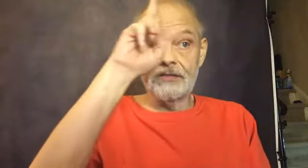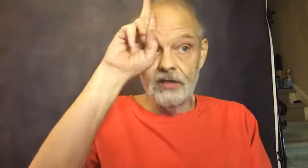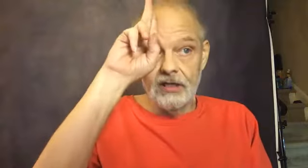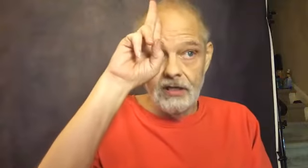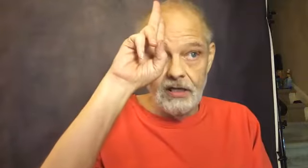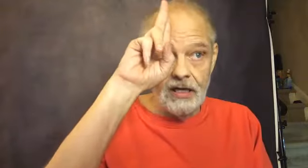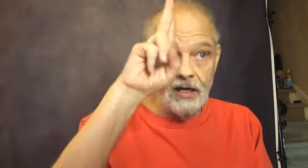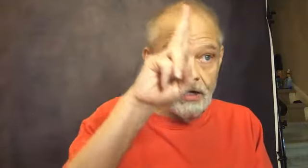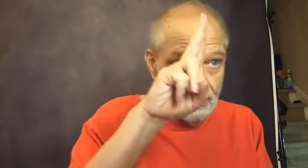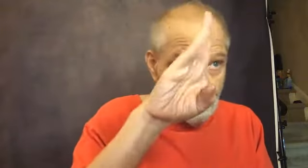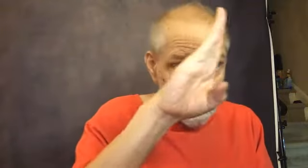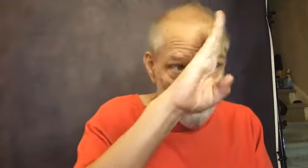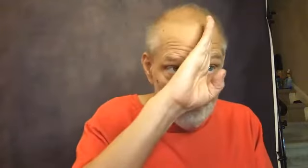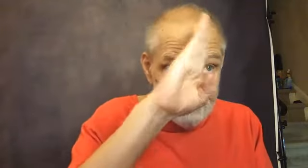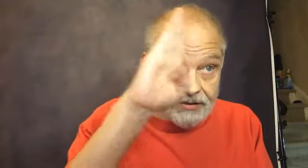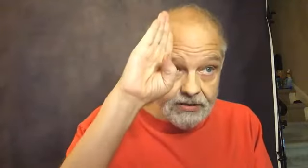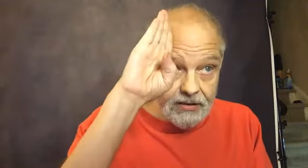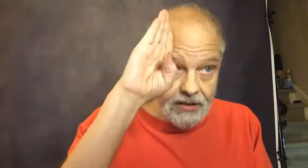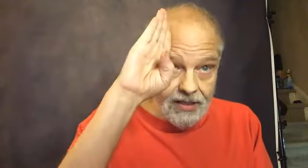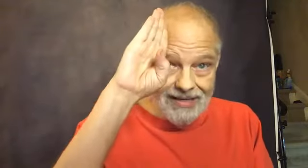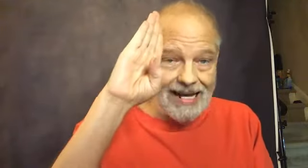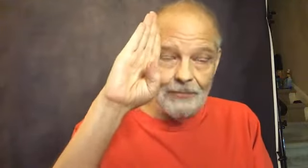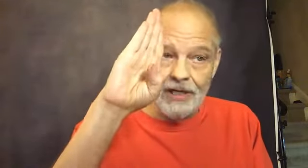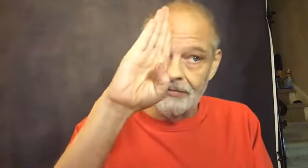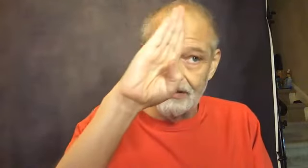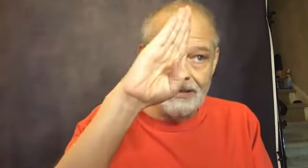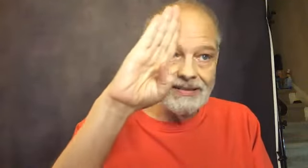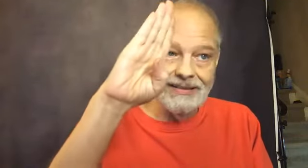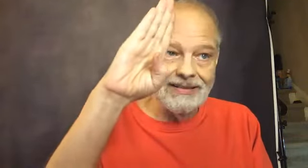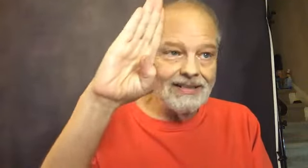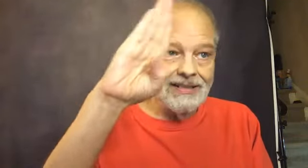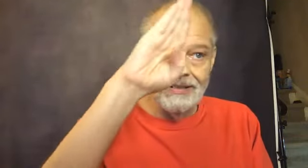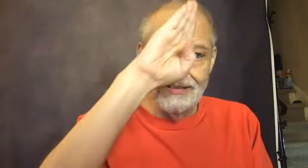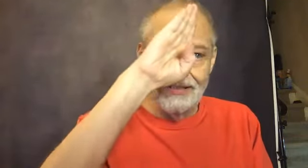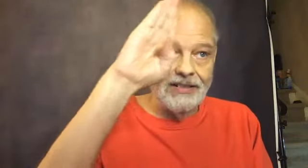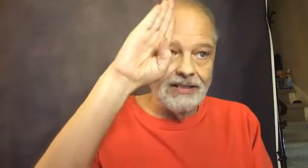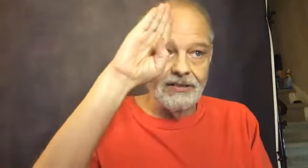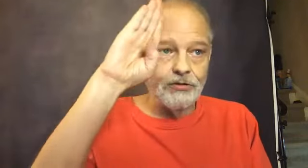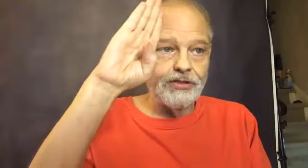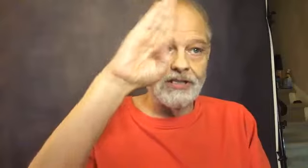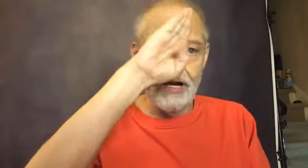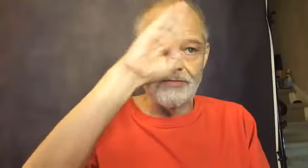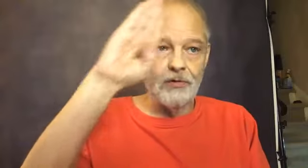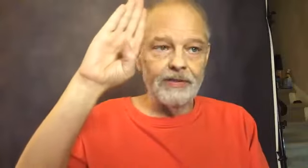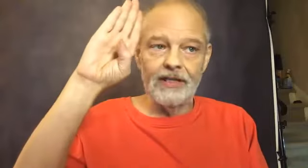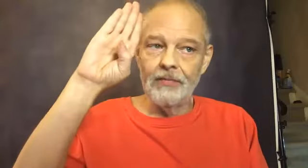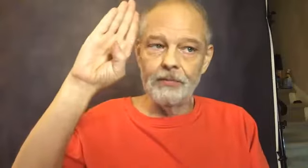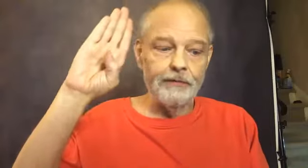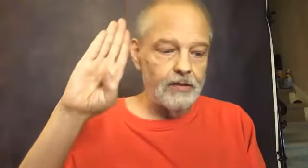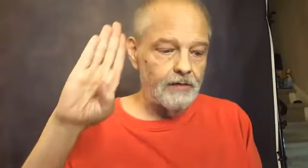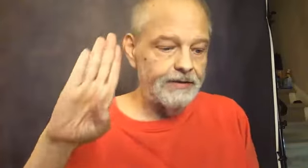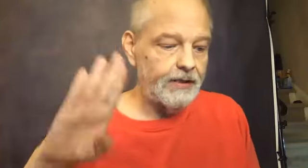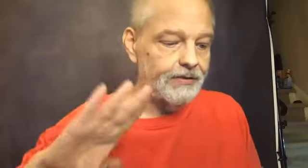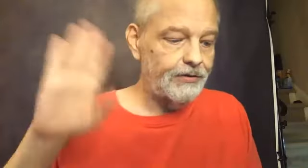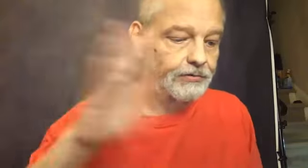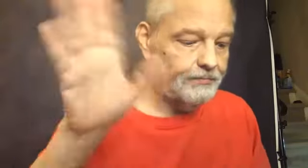This or this, I'm not, those are signs for hospital, but they might be Philadelphia signs, so